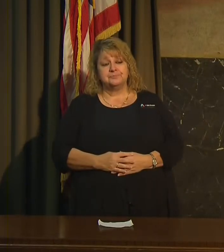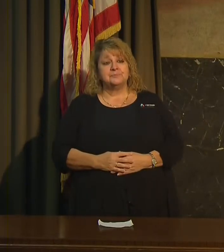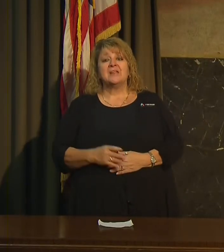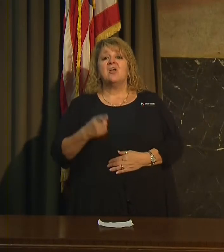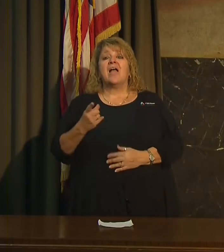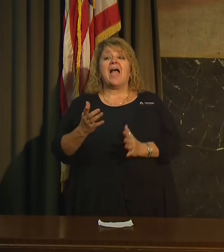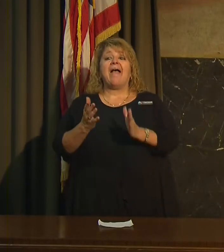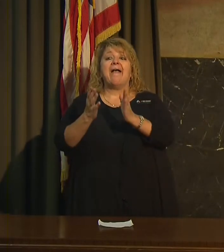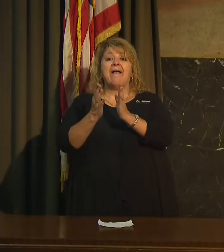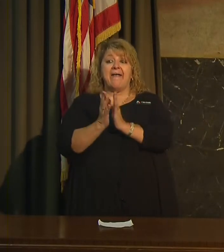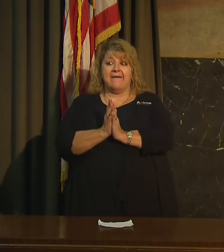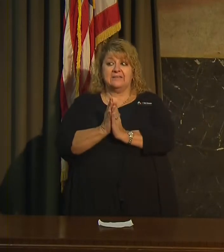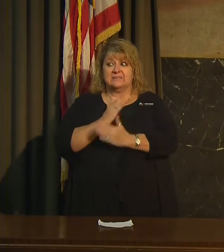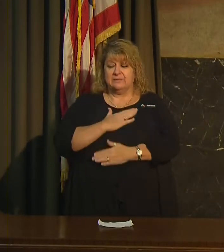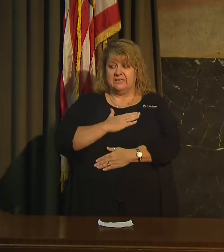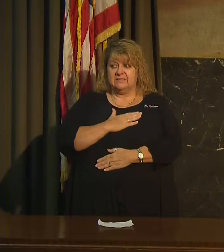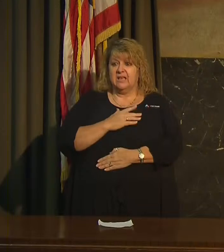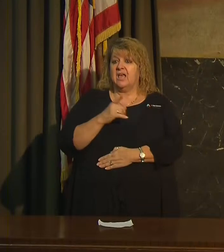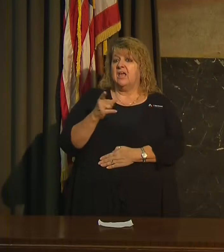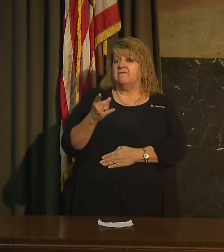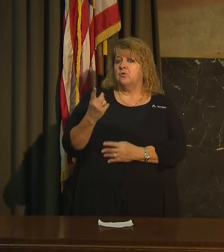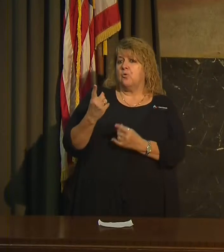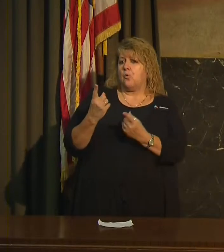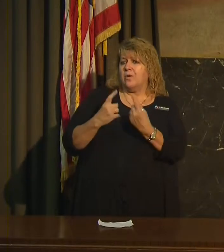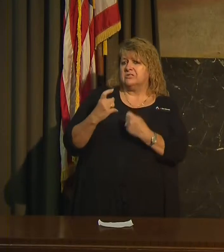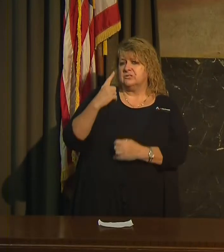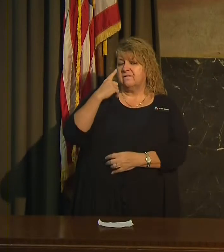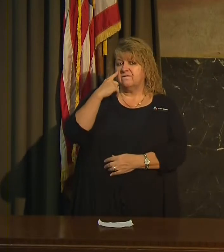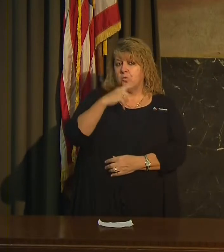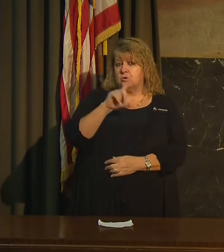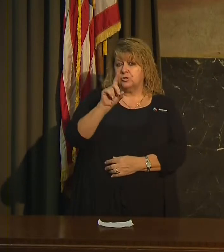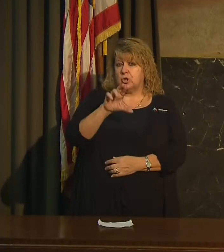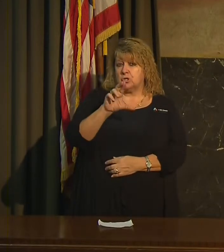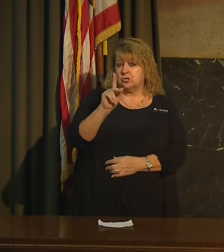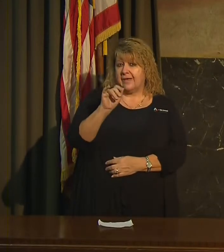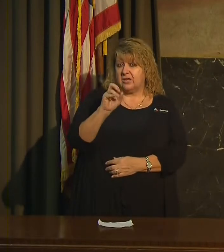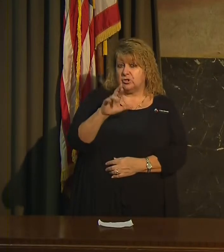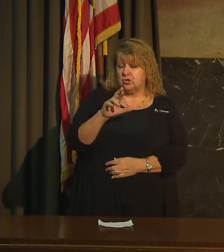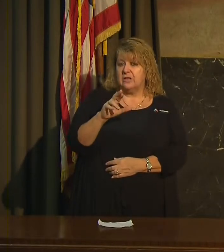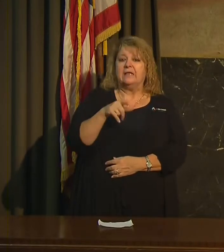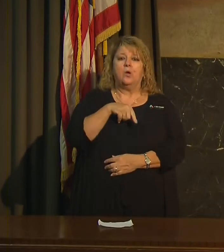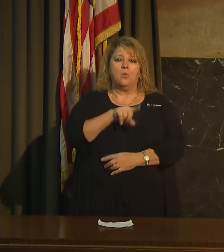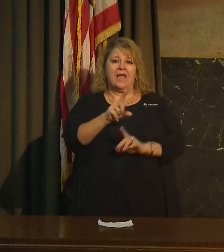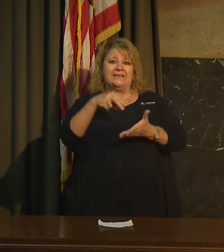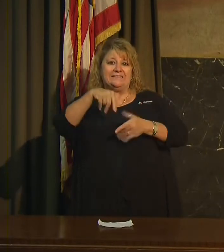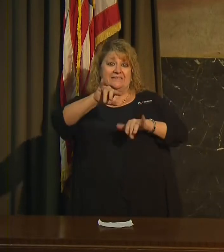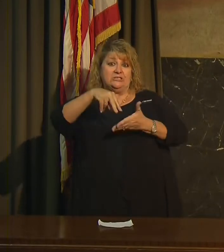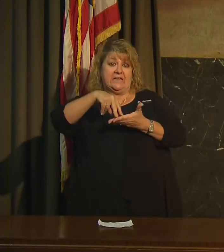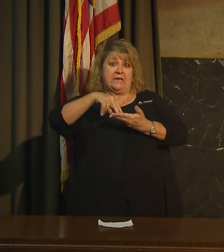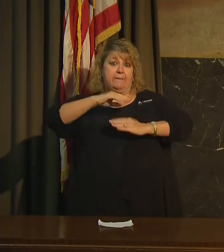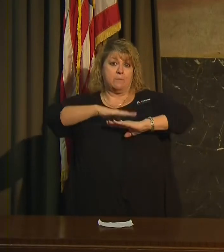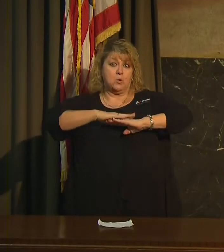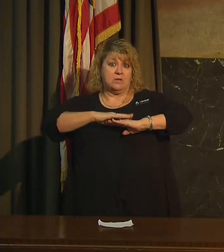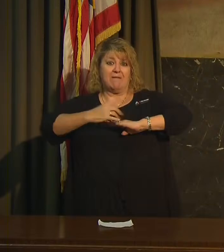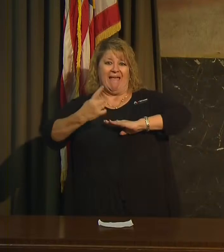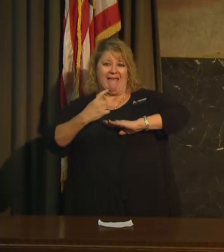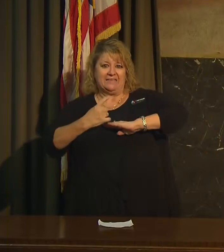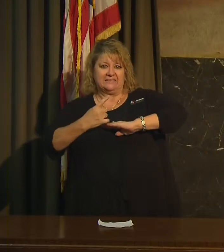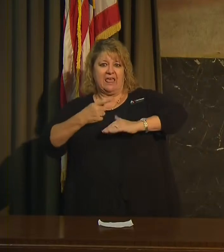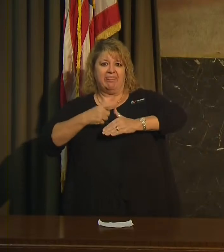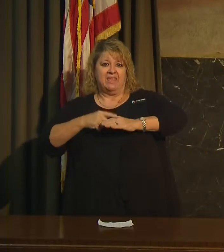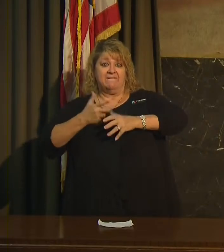have questions for Dr. Cantor, ask those of him before he leaves the podium, and then once he leaves, I'll come back up, wrap up the press